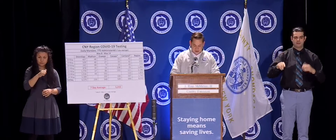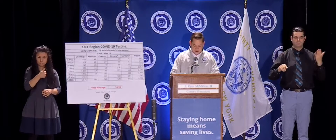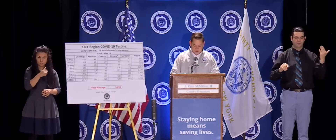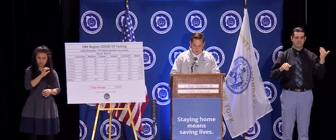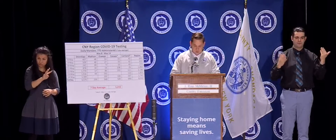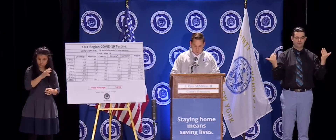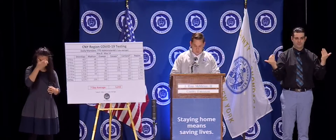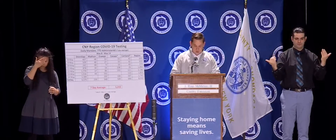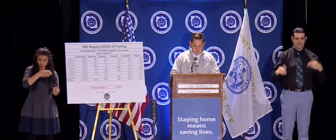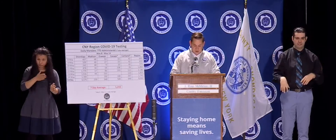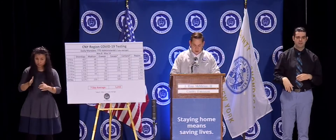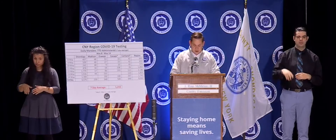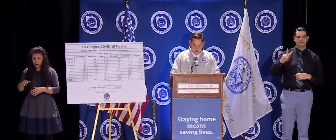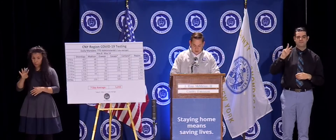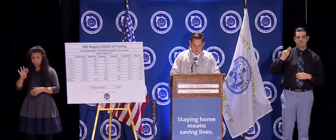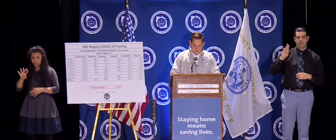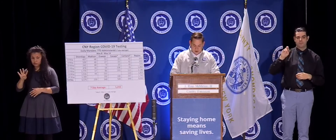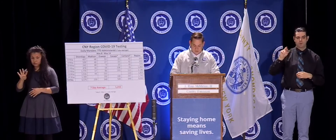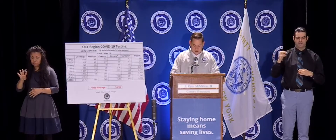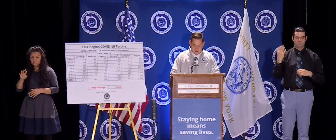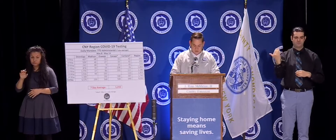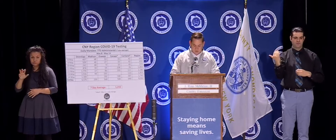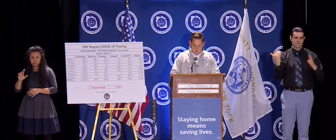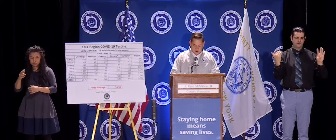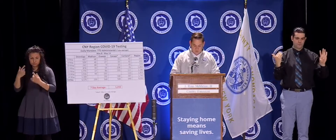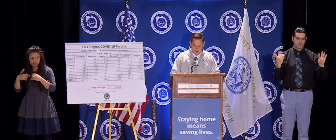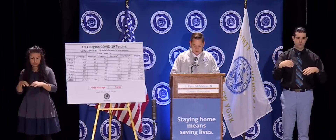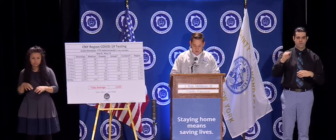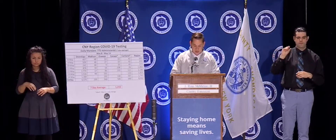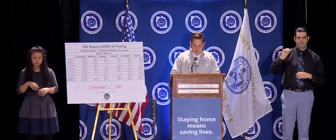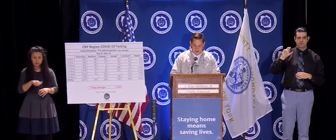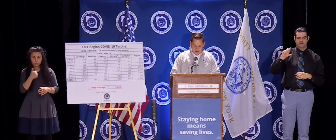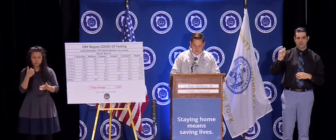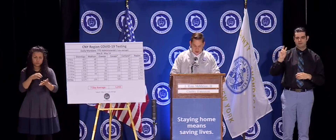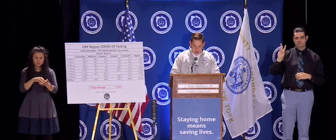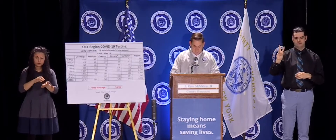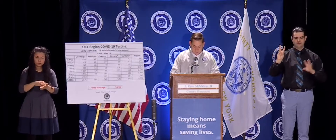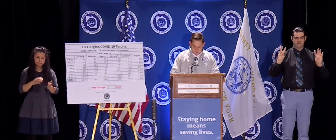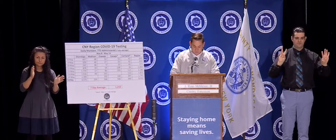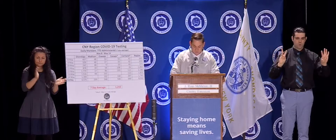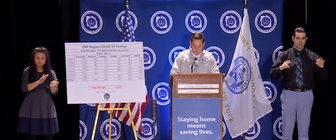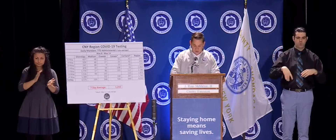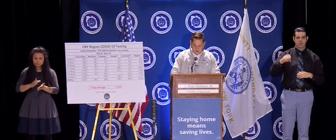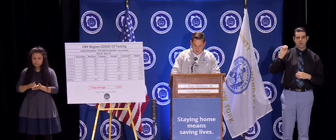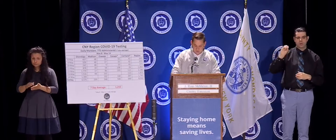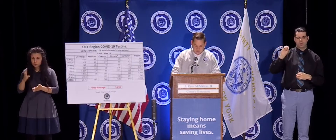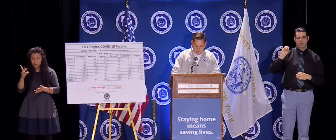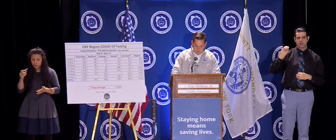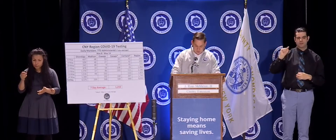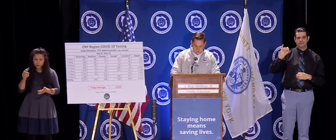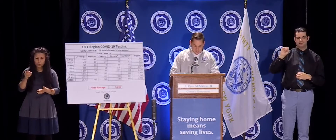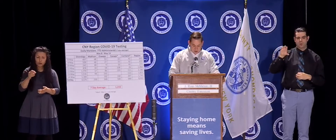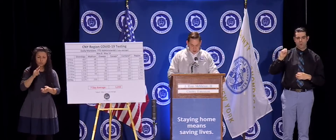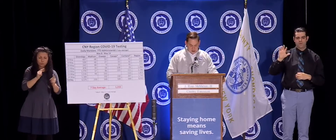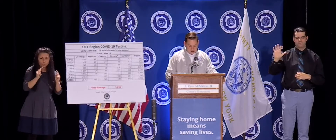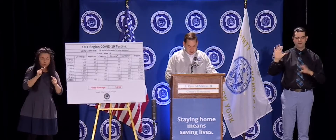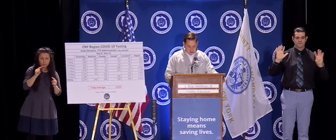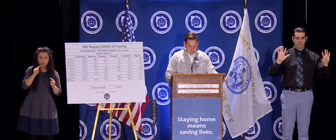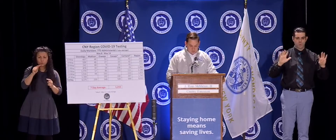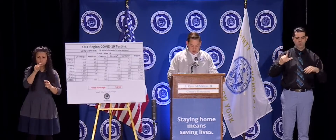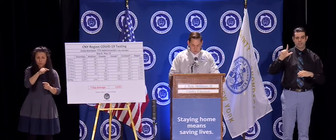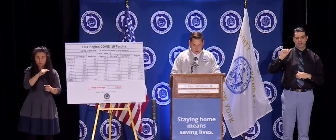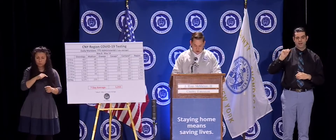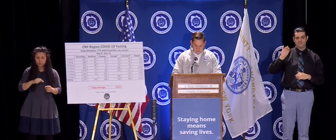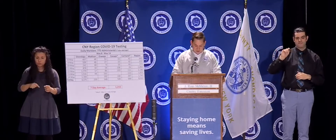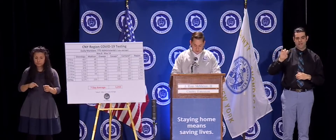6 cases, 4 recoveries. Atisco, 5 cases, 4 recoveries. Lafayette, 4 cases, 3 recoveries. And the